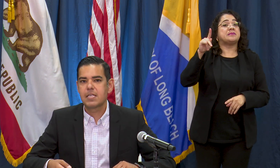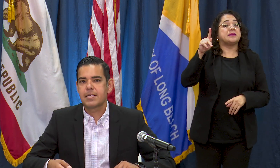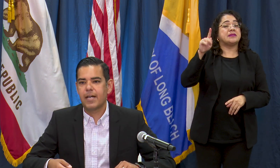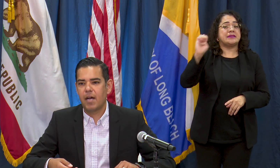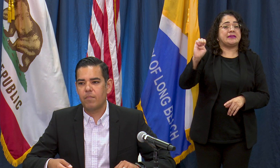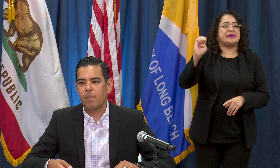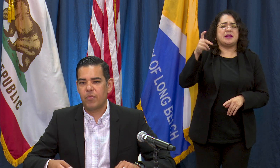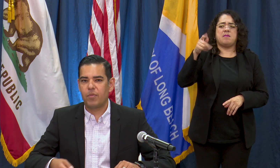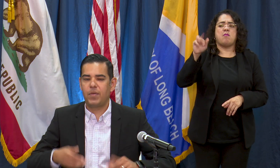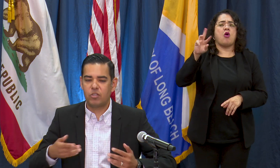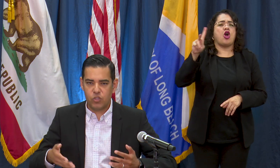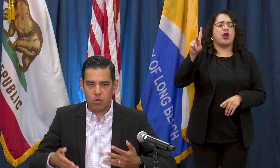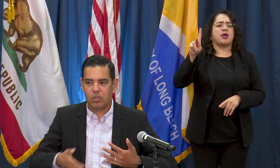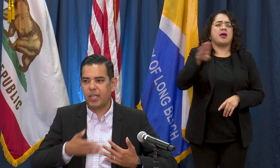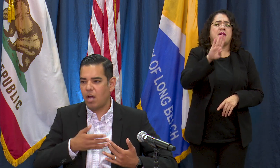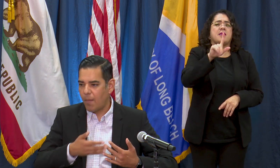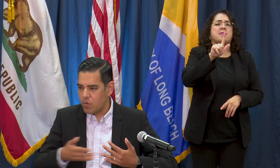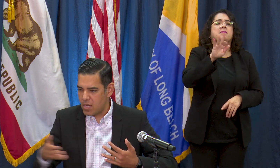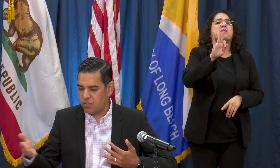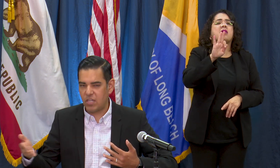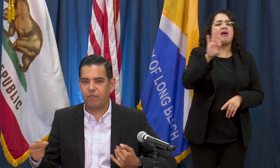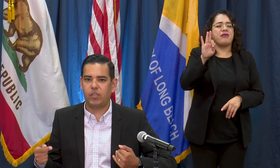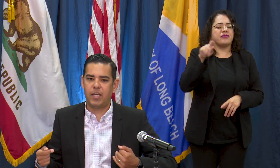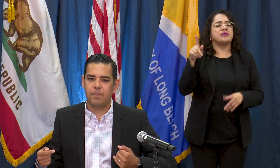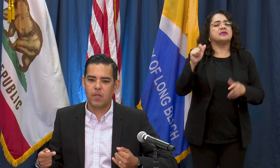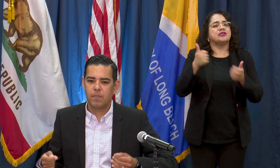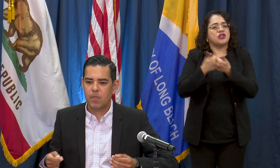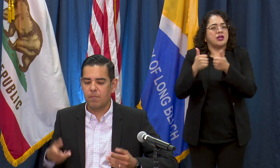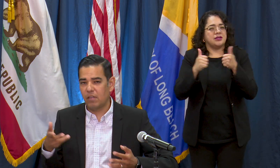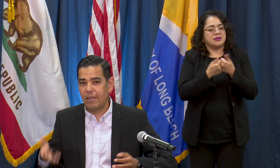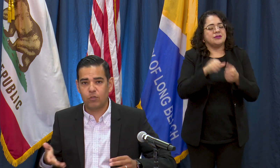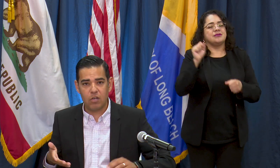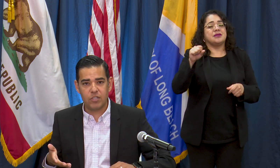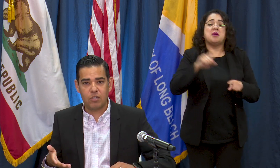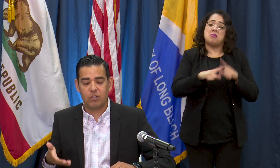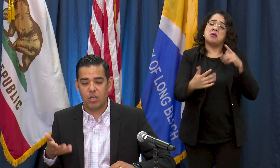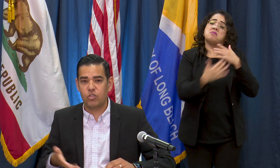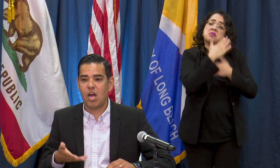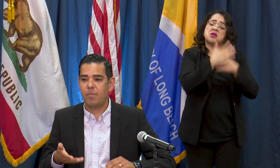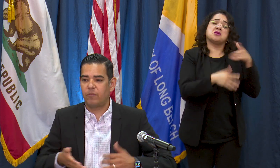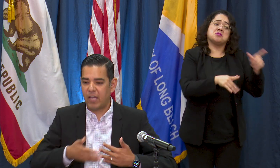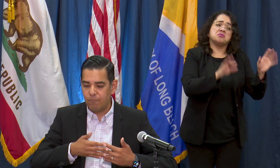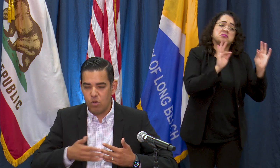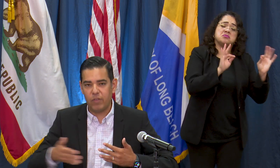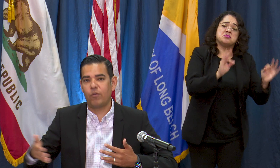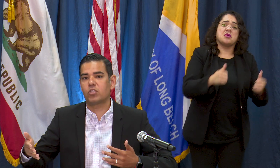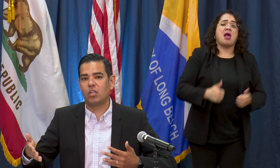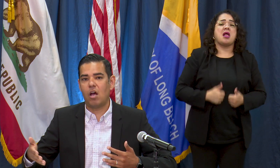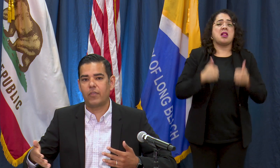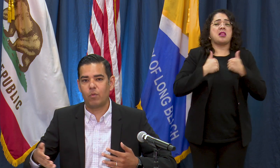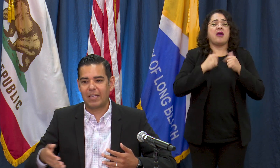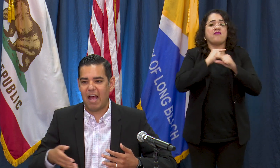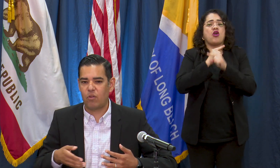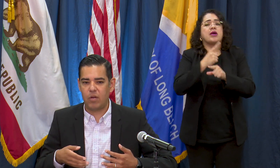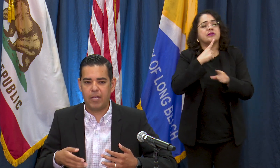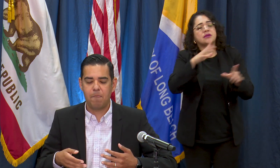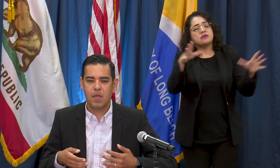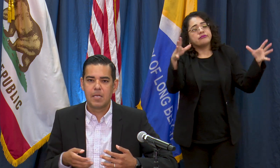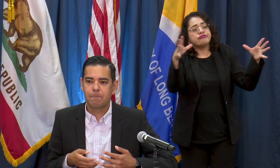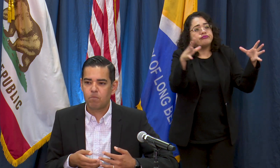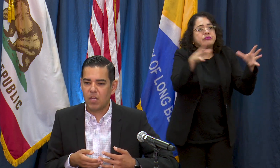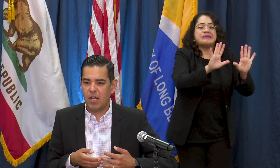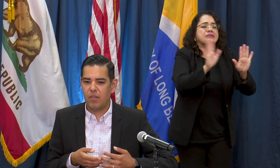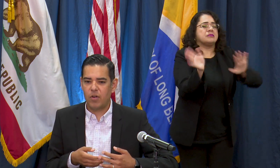bluff, but the beach generally operated safely. The lifeguards did a good job of kind of moving folks along that were